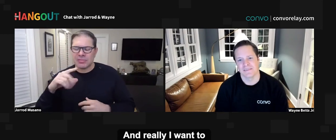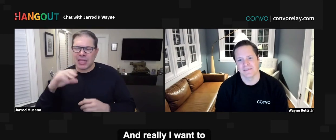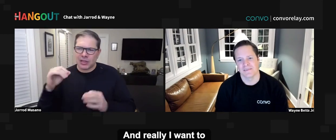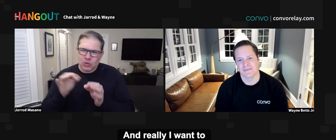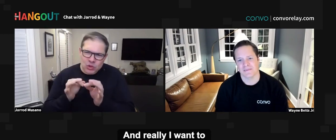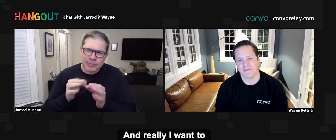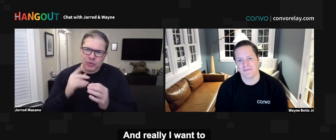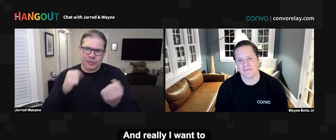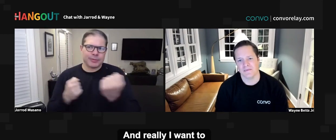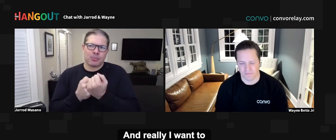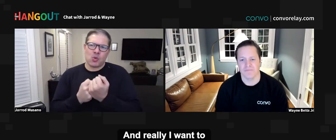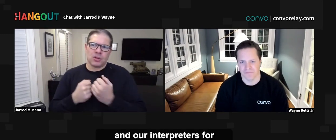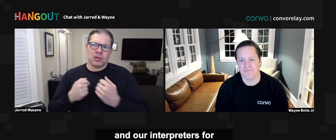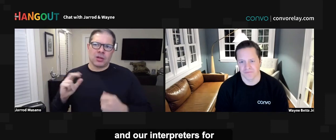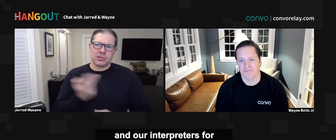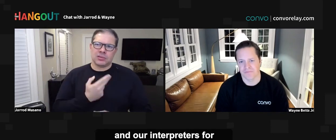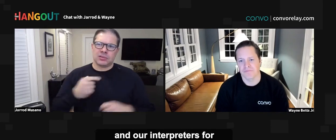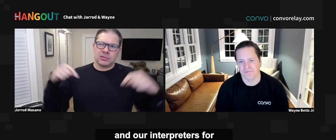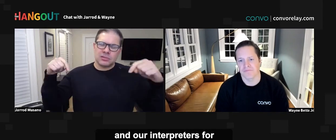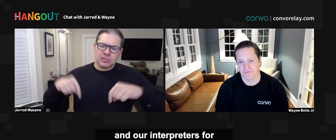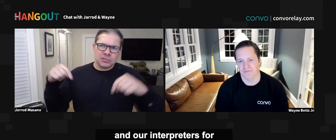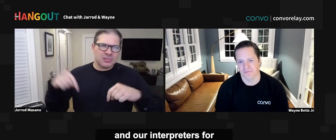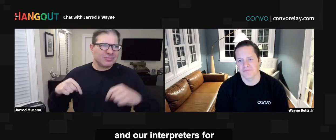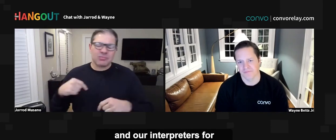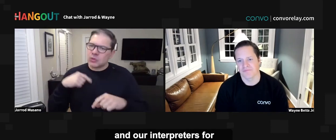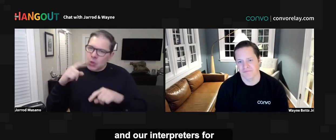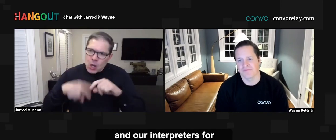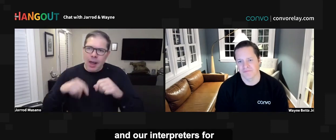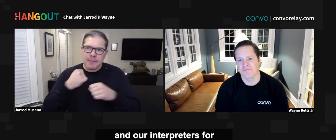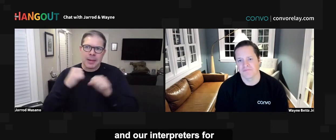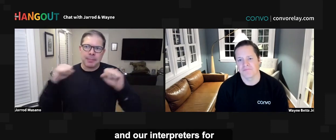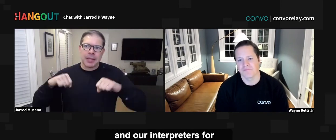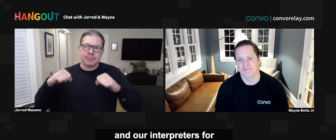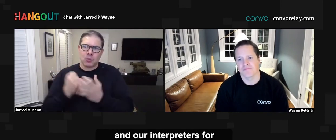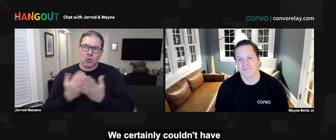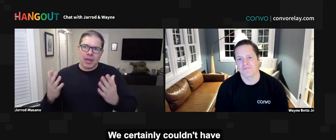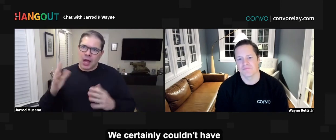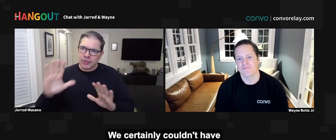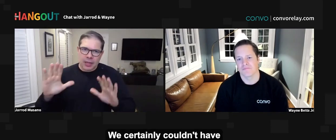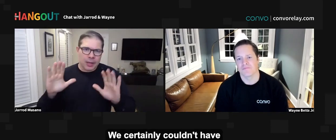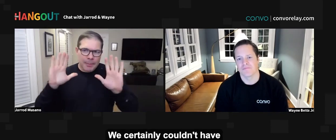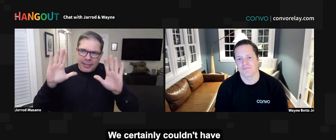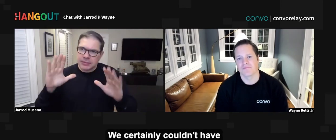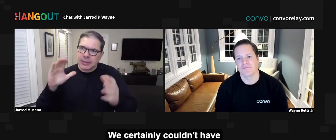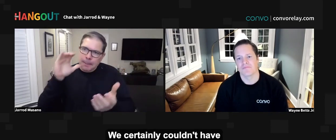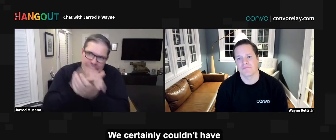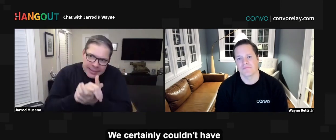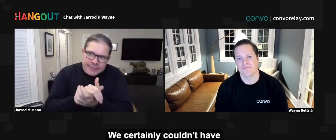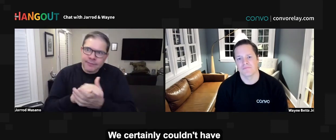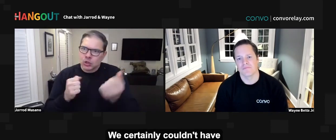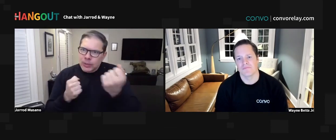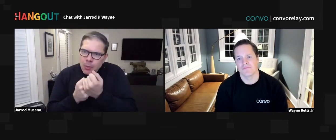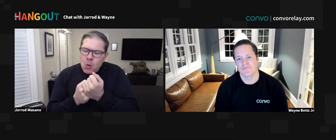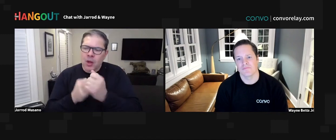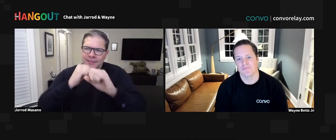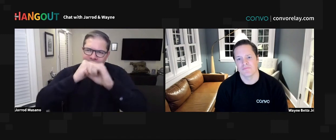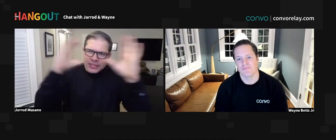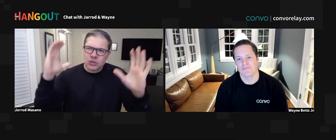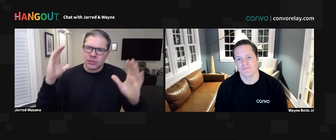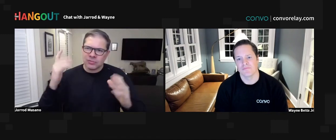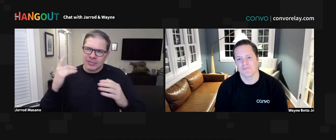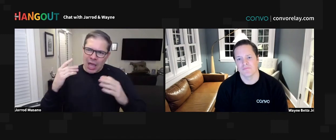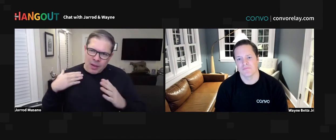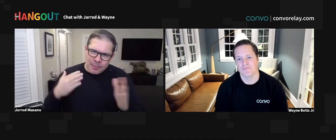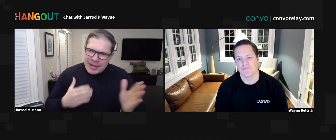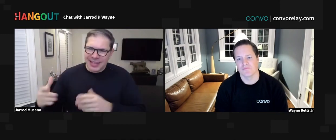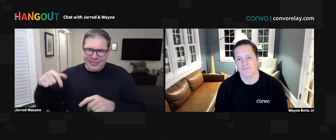And really, I want to thank our customers and our interpreters for supporting us in this endeavor. We certainly couldn't have made any of this possible without